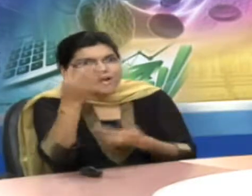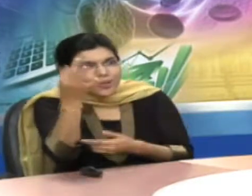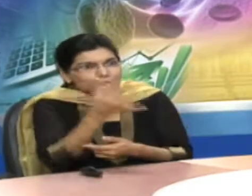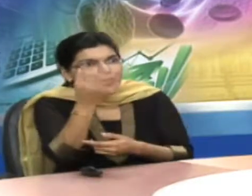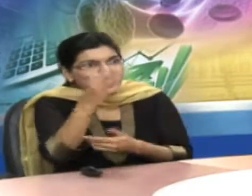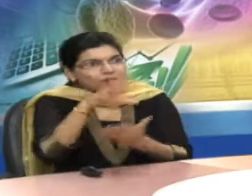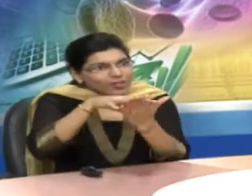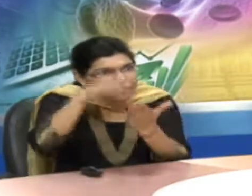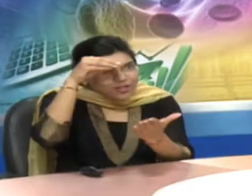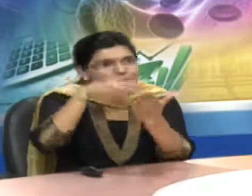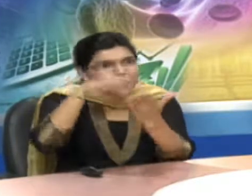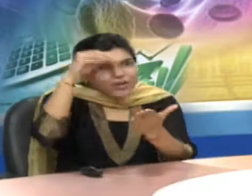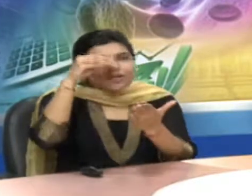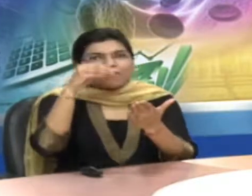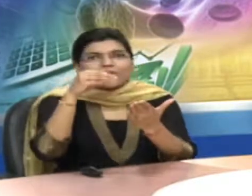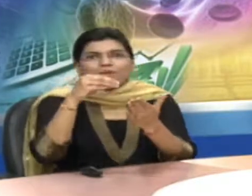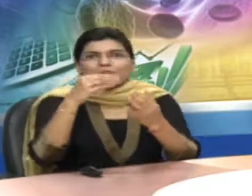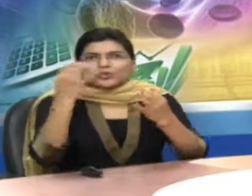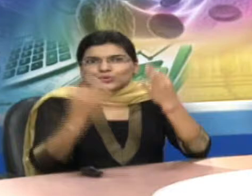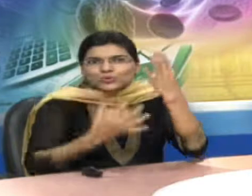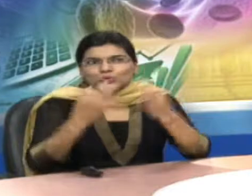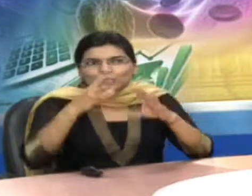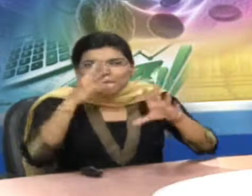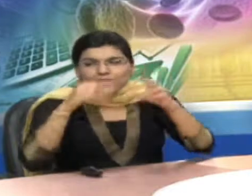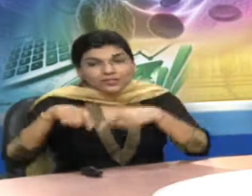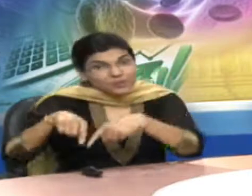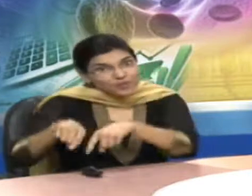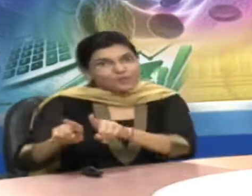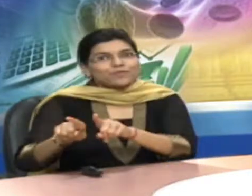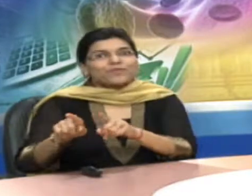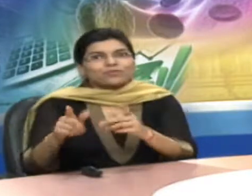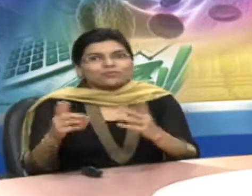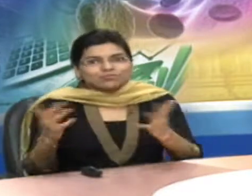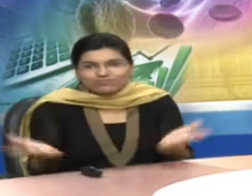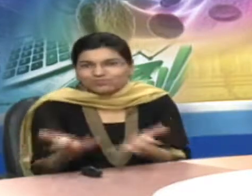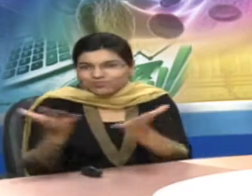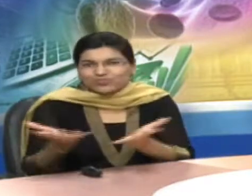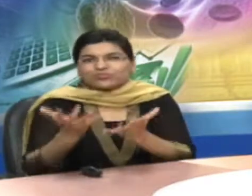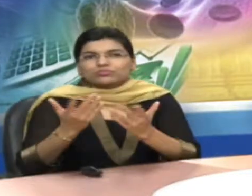Because young children are always enthusiastic and willing to learn.